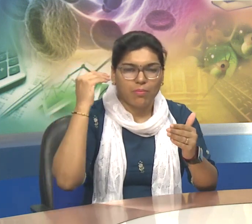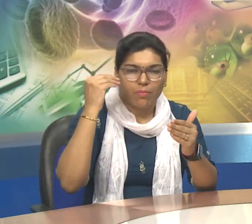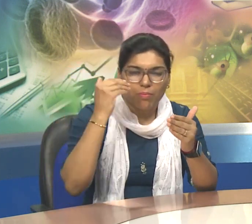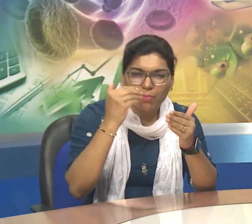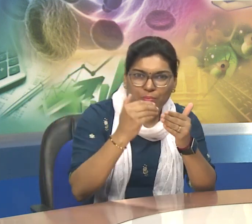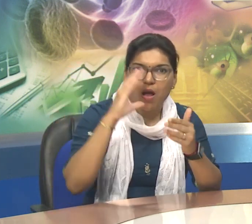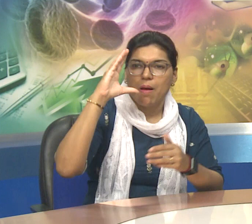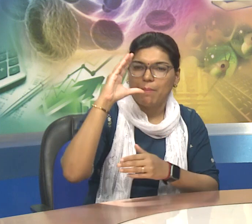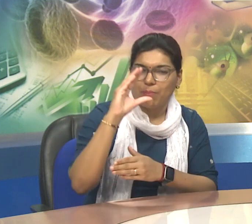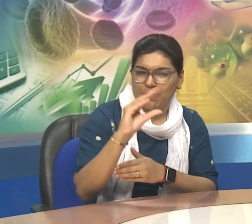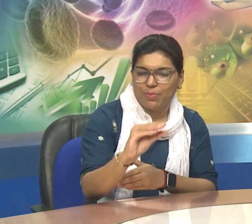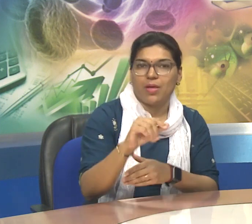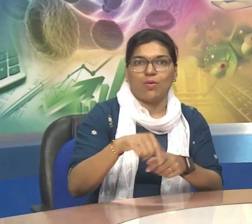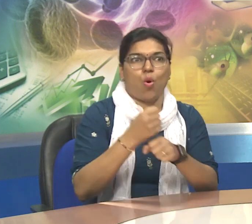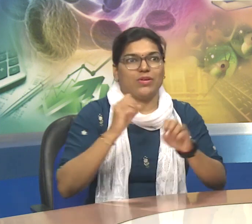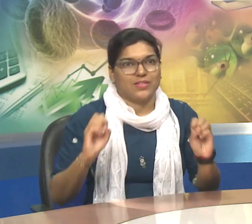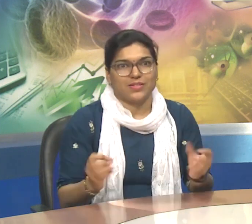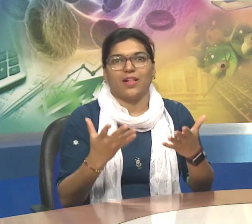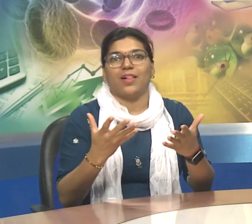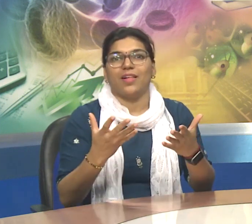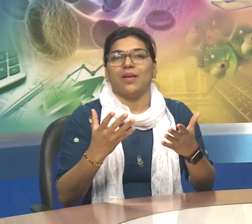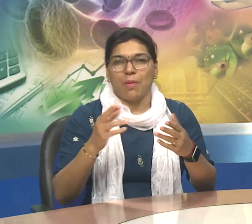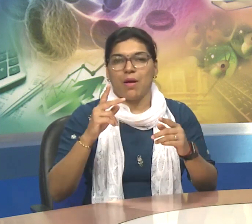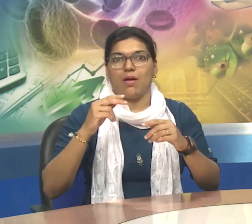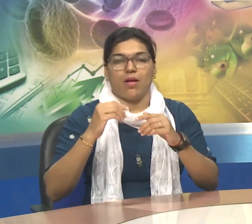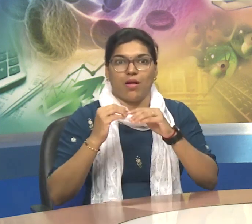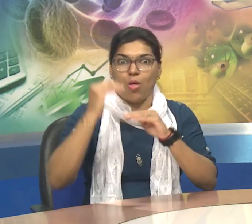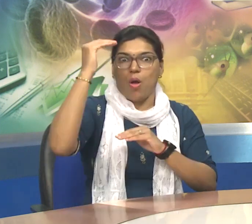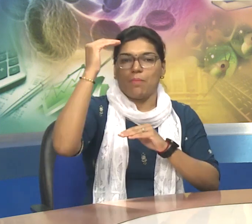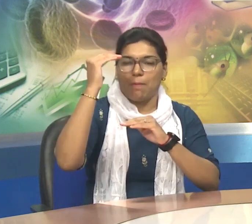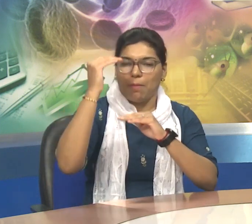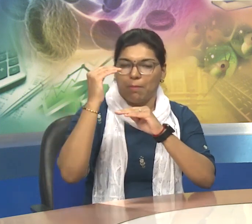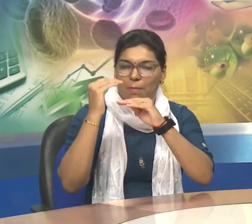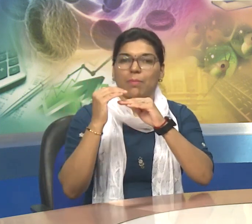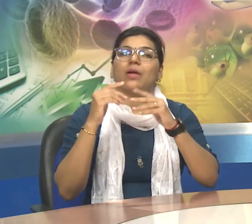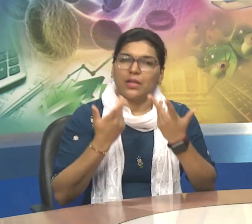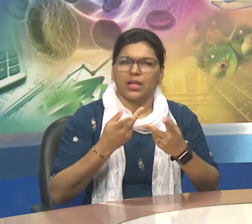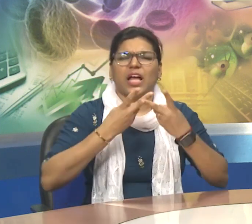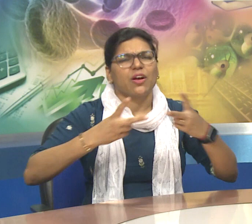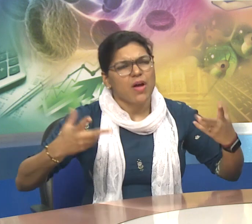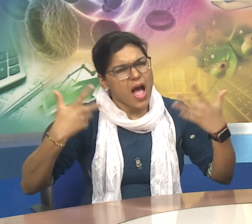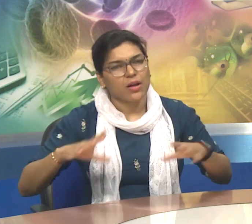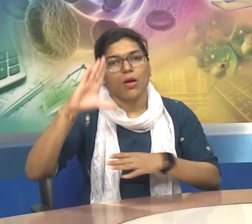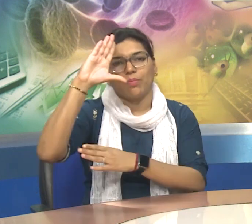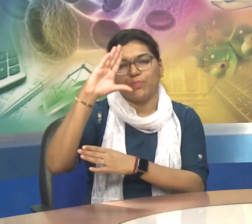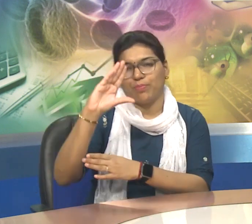king who ruled a particular city, and as time changed, government comes and